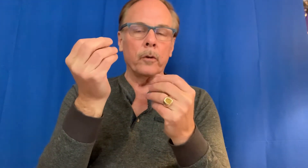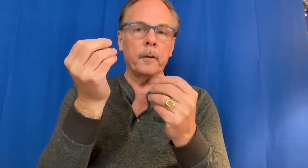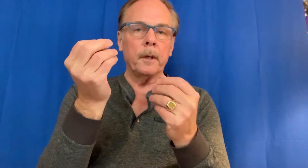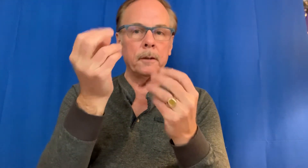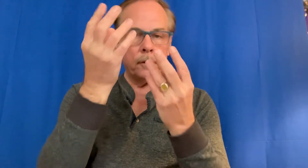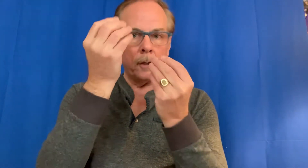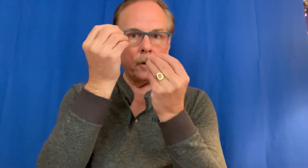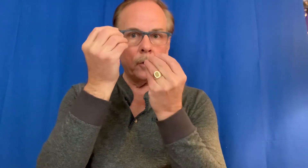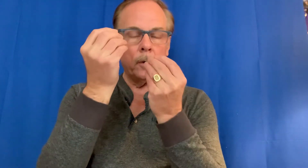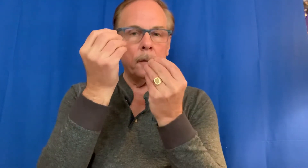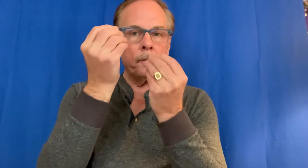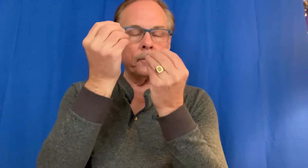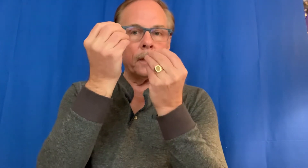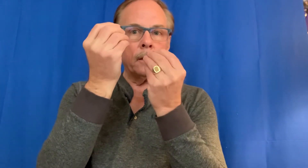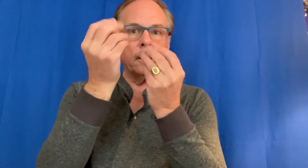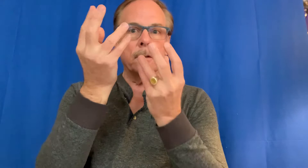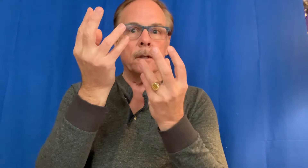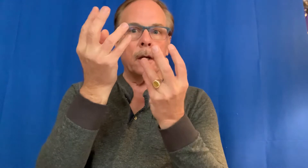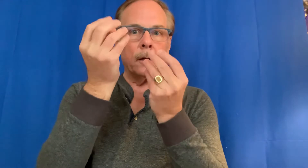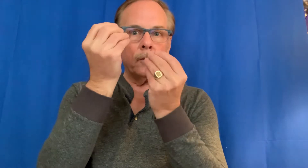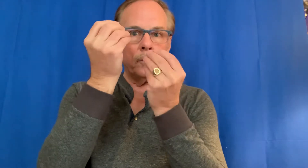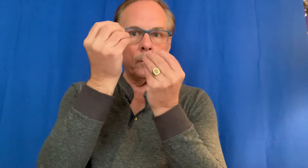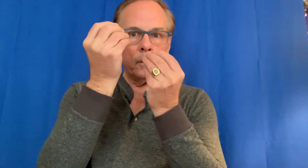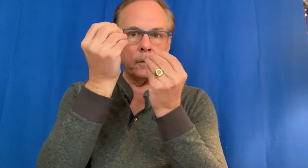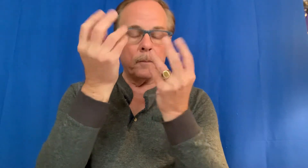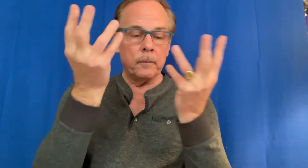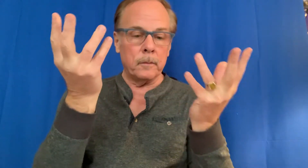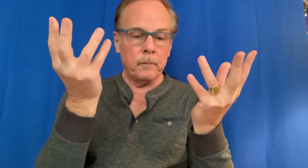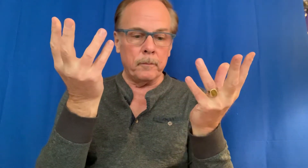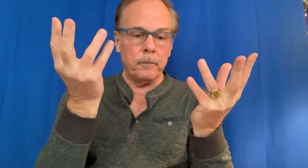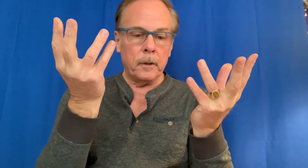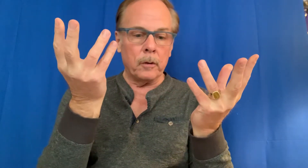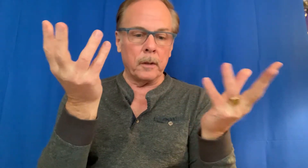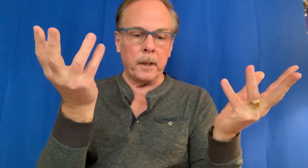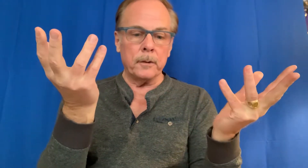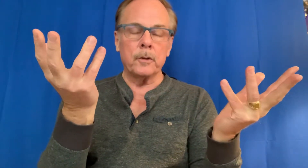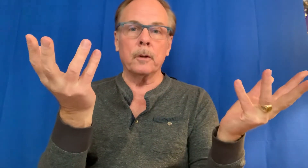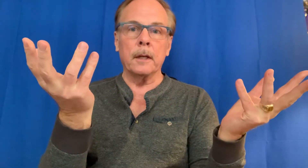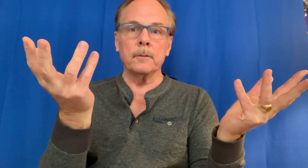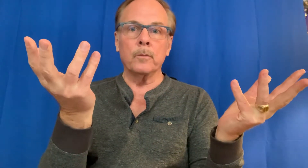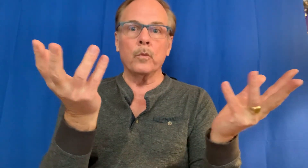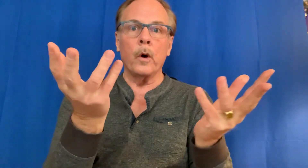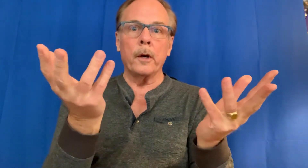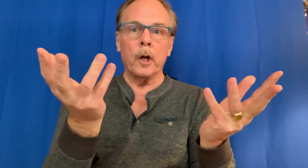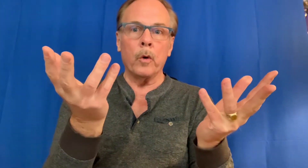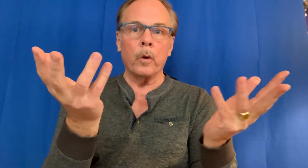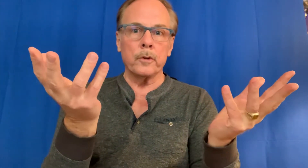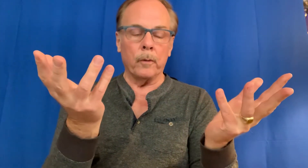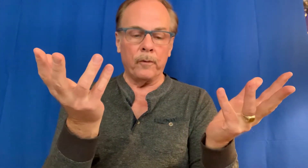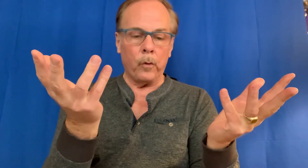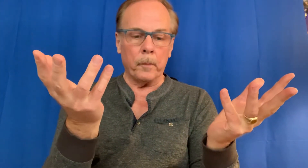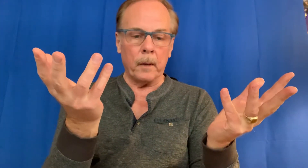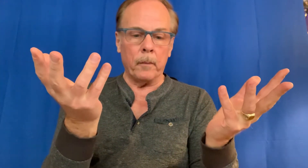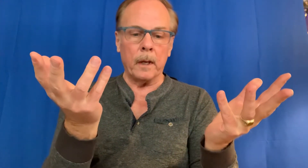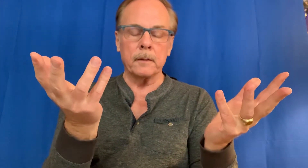agreement. So this sign is literally means to let one know or to inform them about